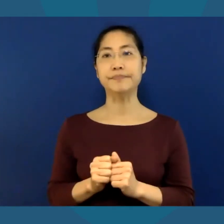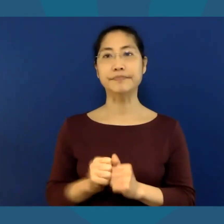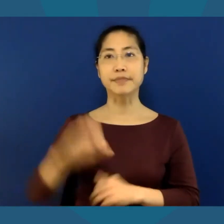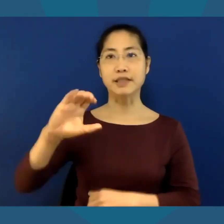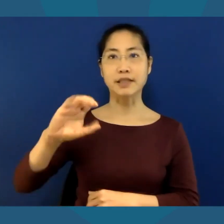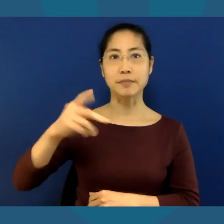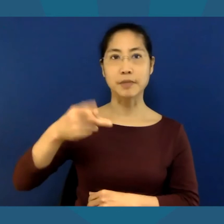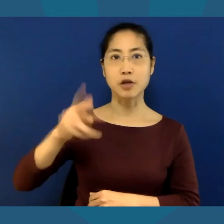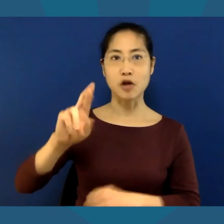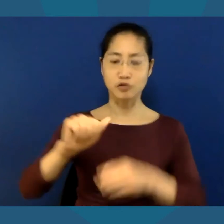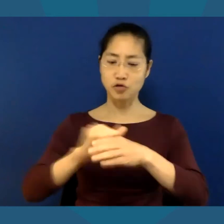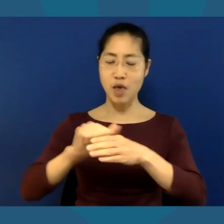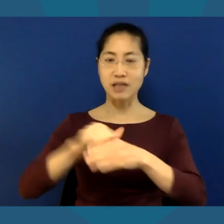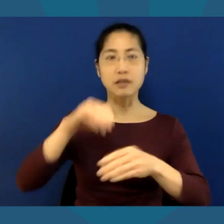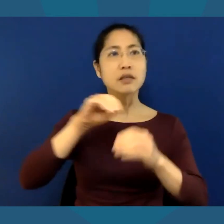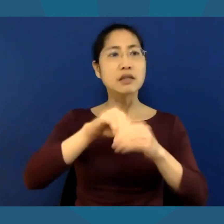CPR in schools,